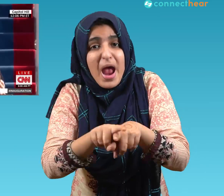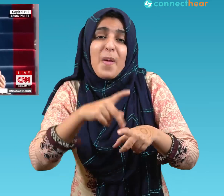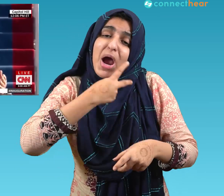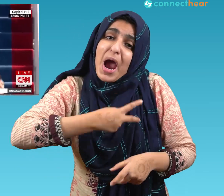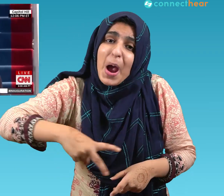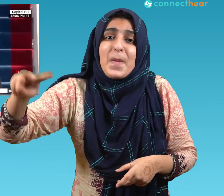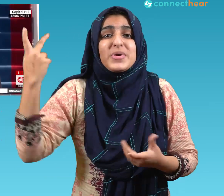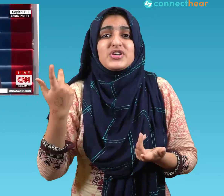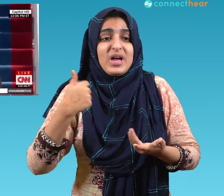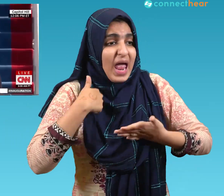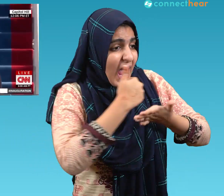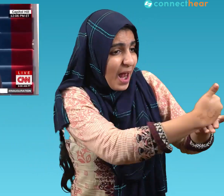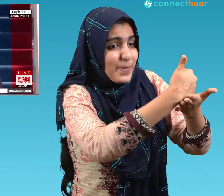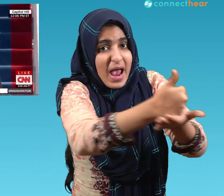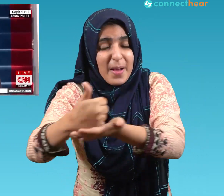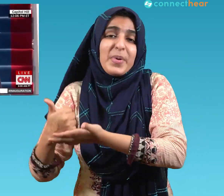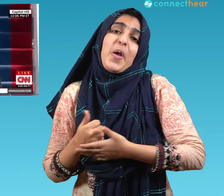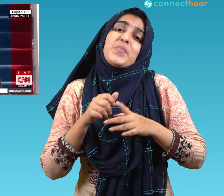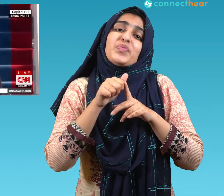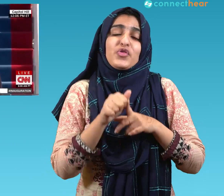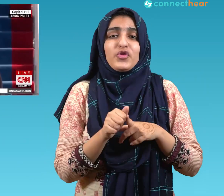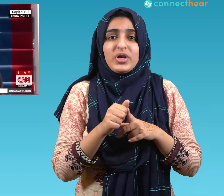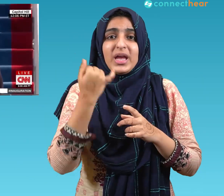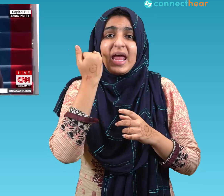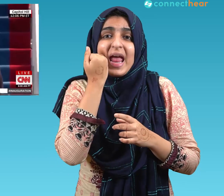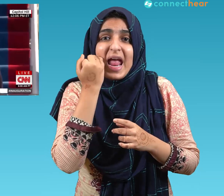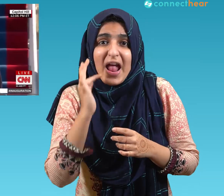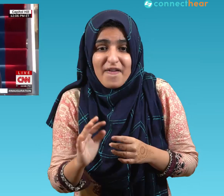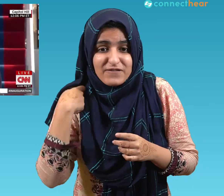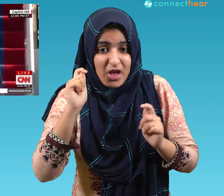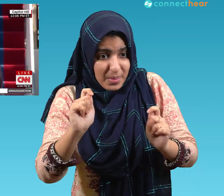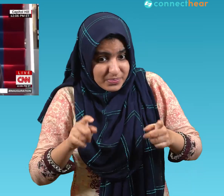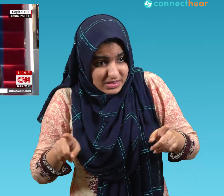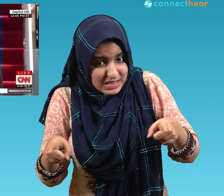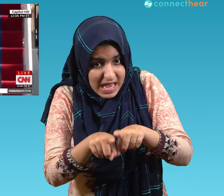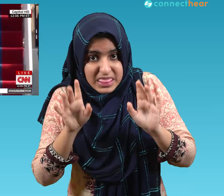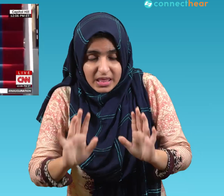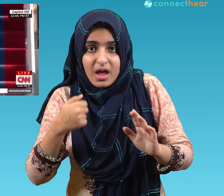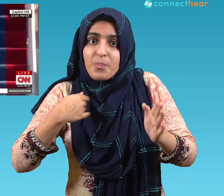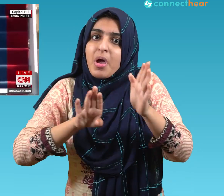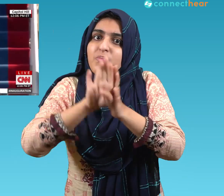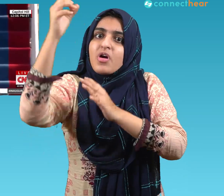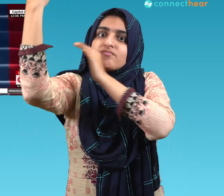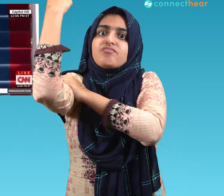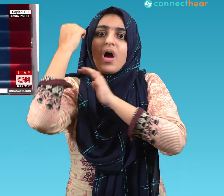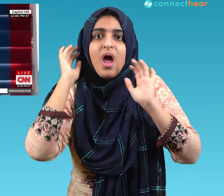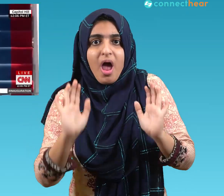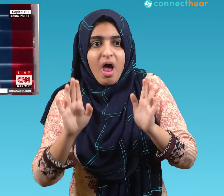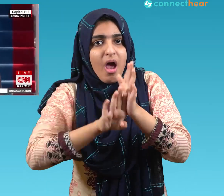That's what we do for one another. And if we are this way, our country will be stronger, more